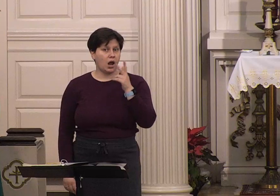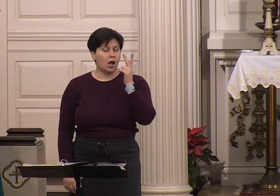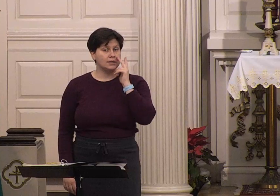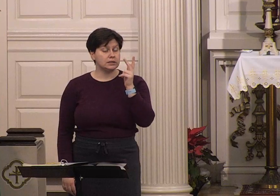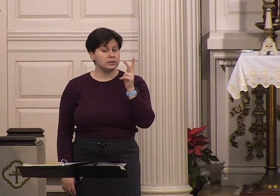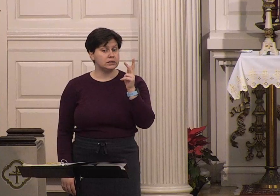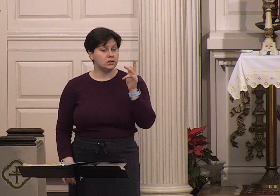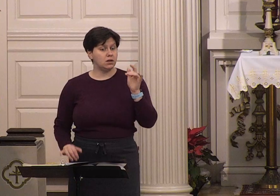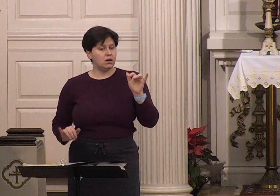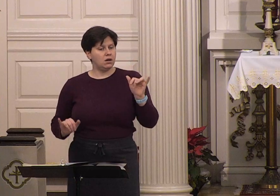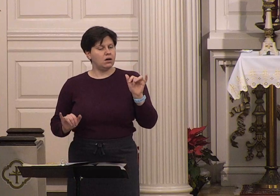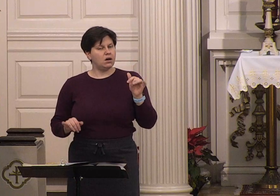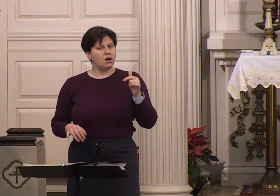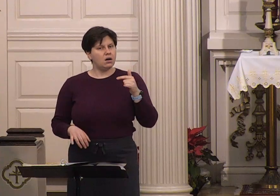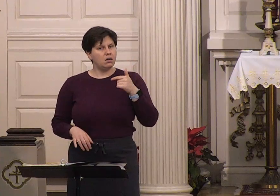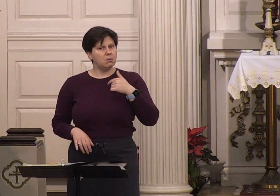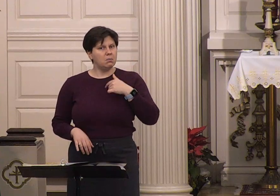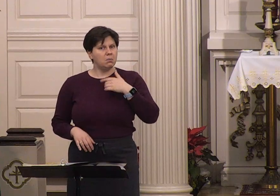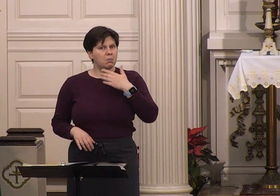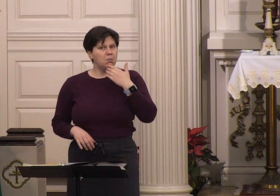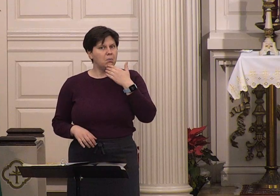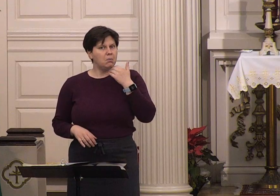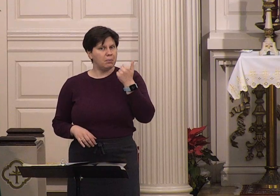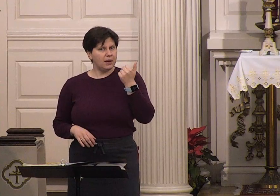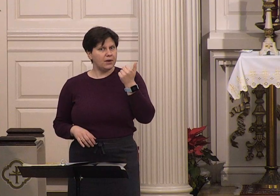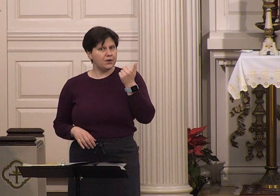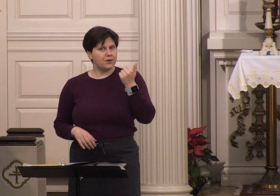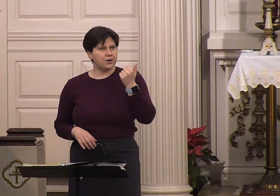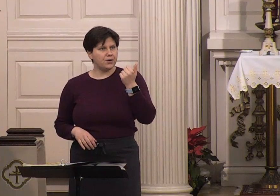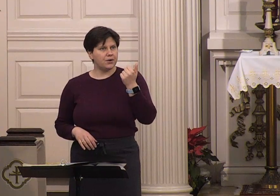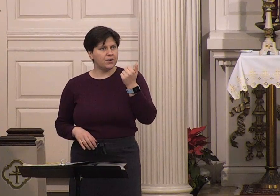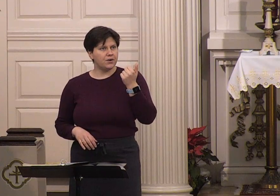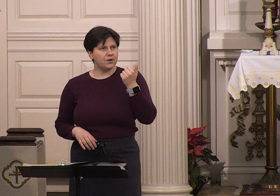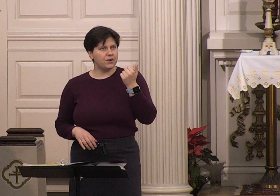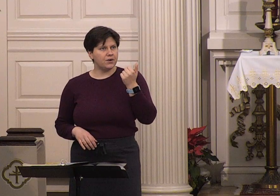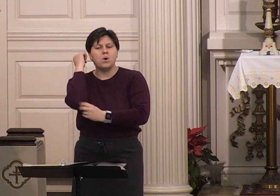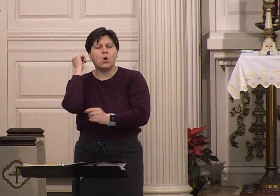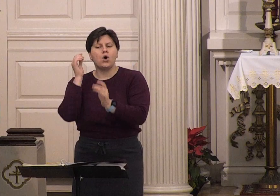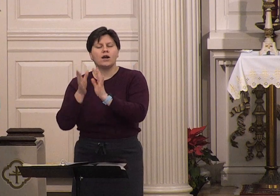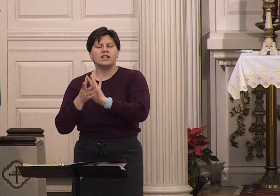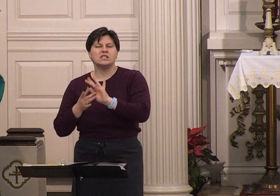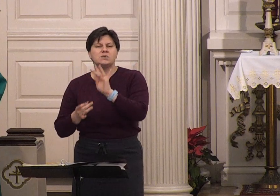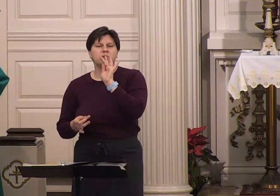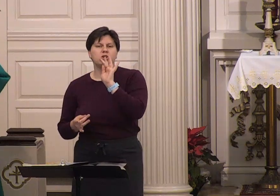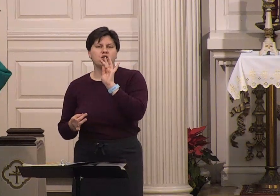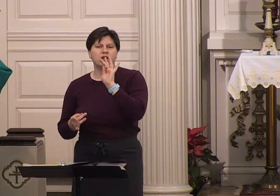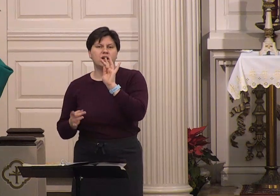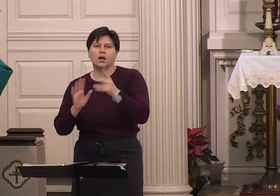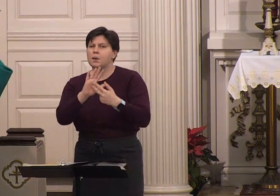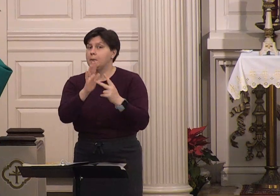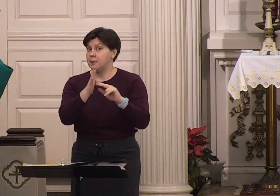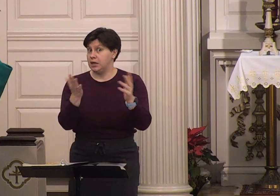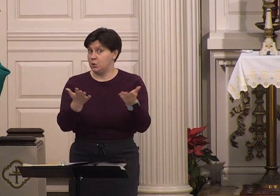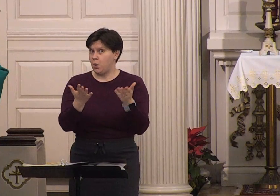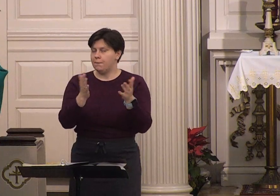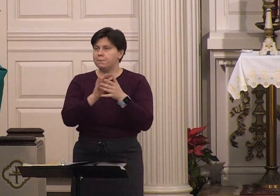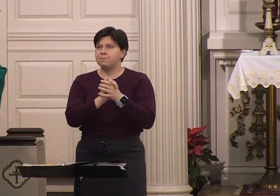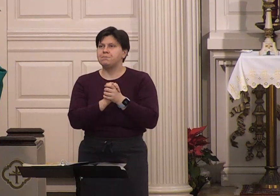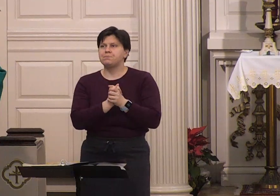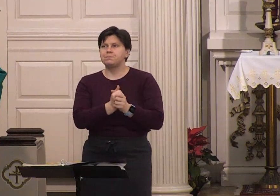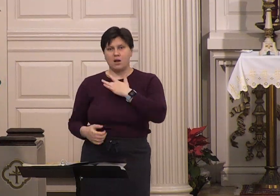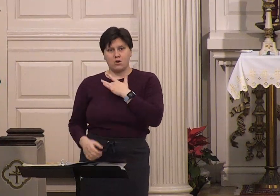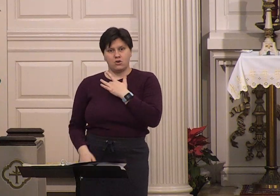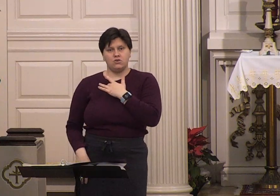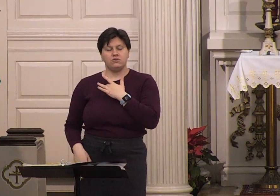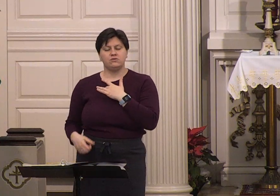off being poor in spirit. And poor in spirit means instead of filling my heart